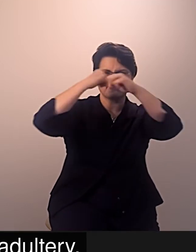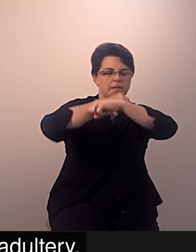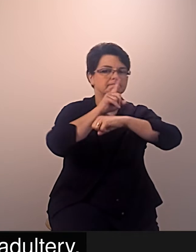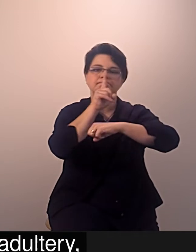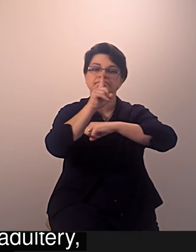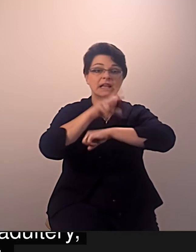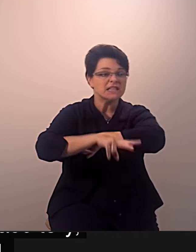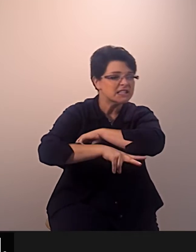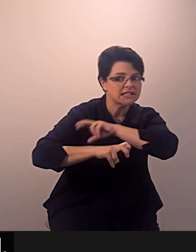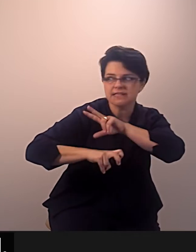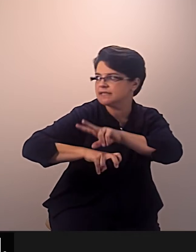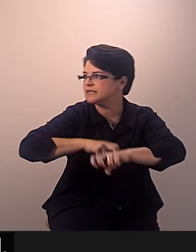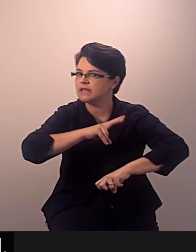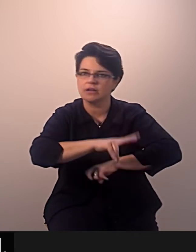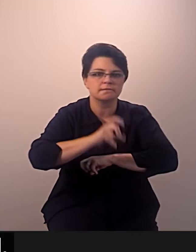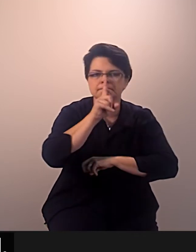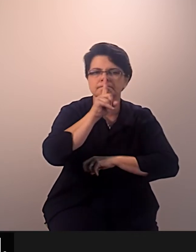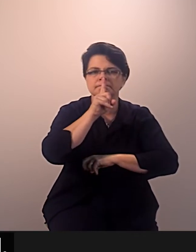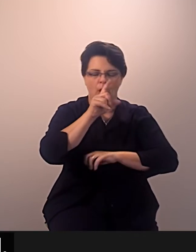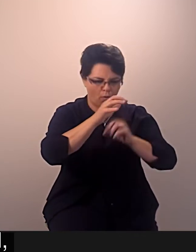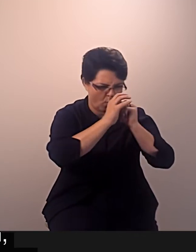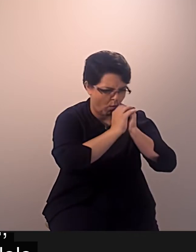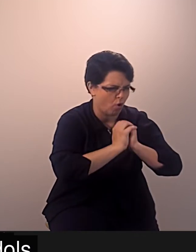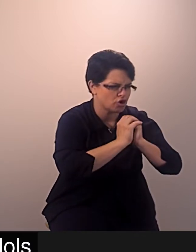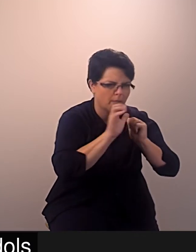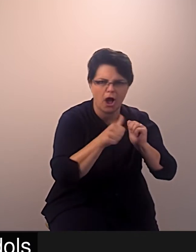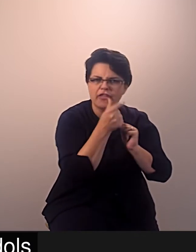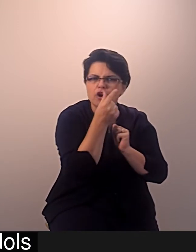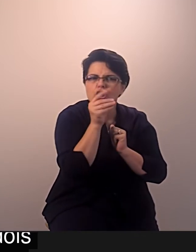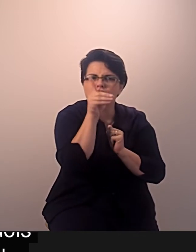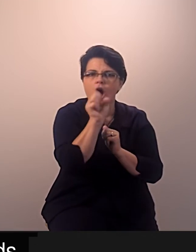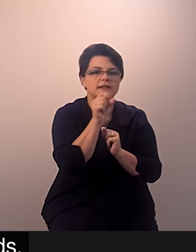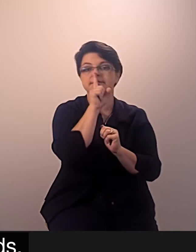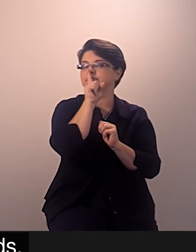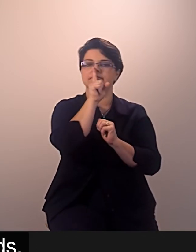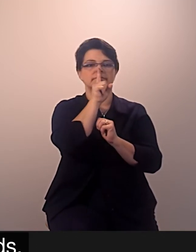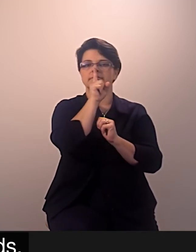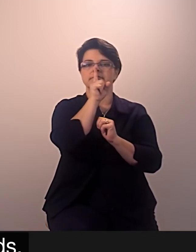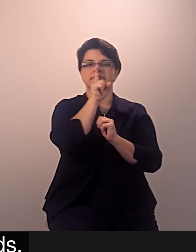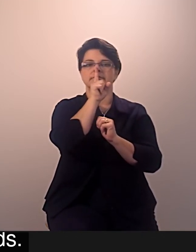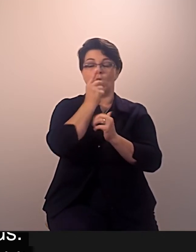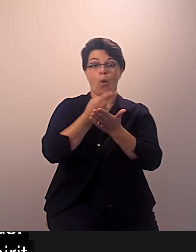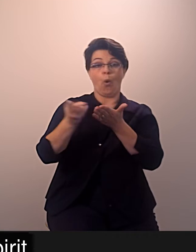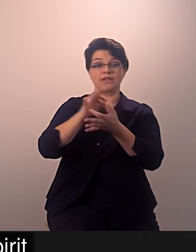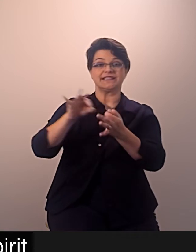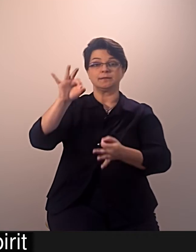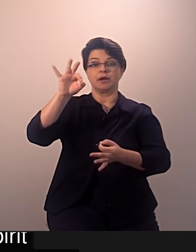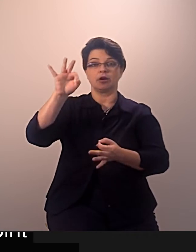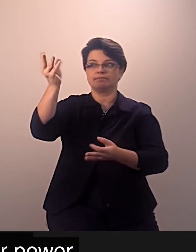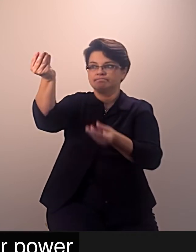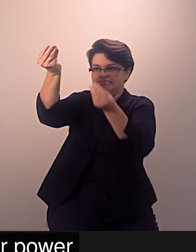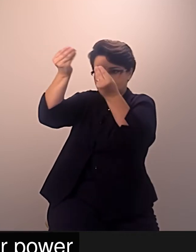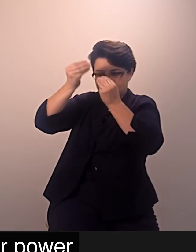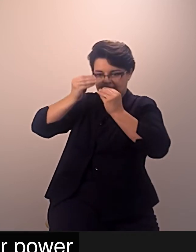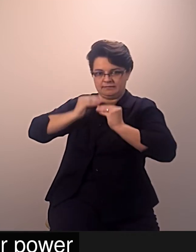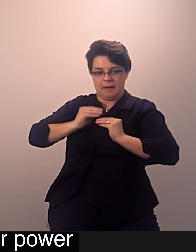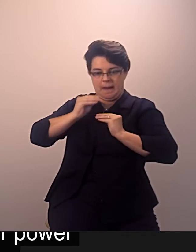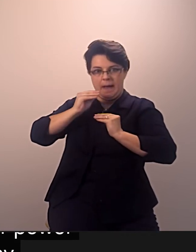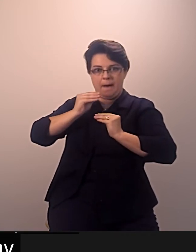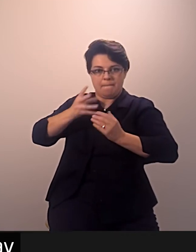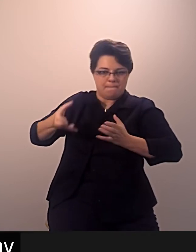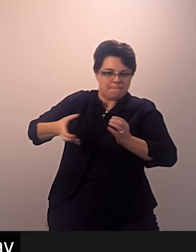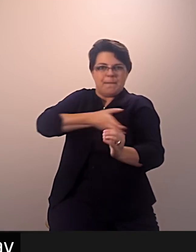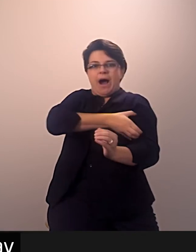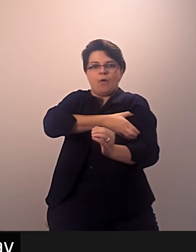or worship idols or other gods. The Holy Spirit gives the believer power to turn away from evil